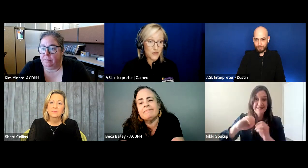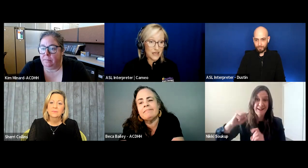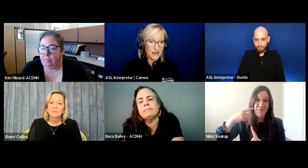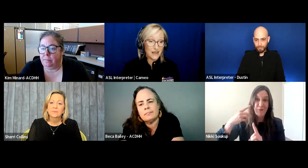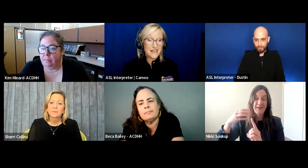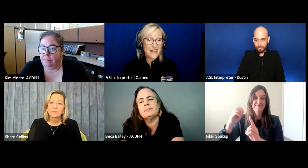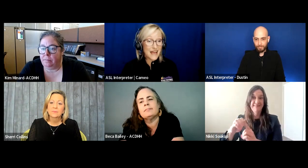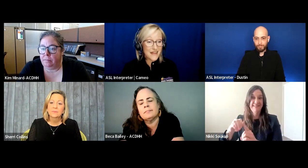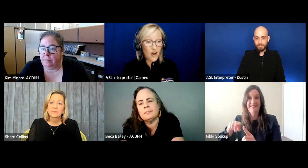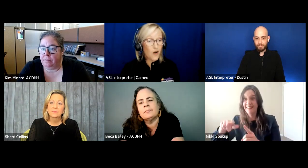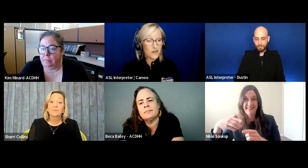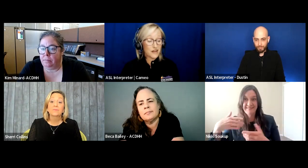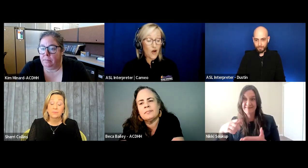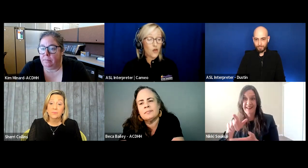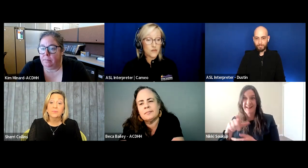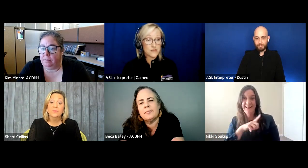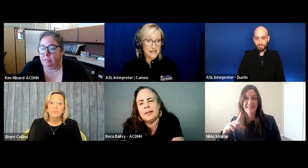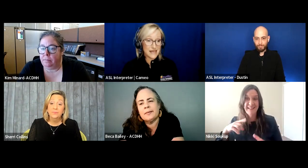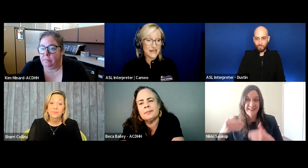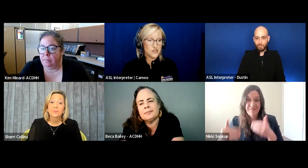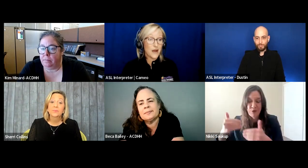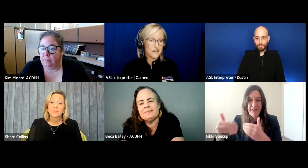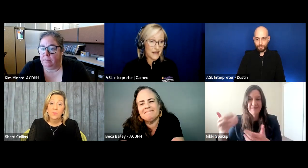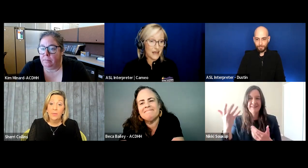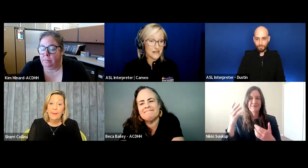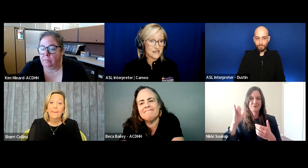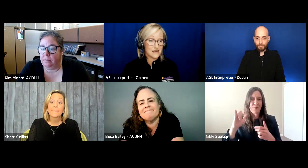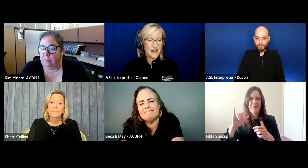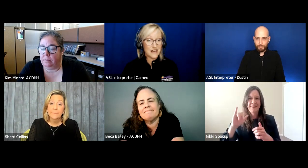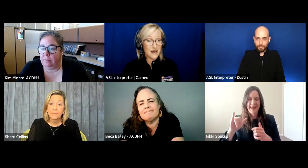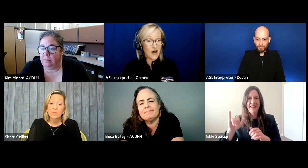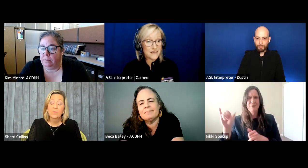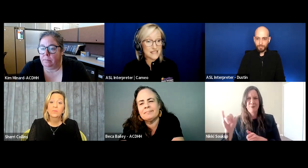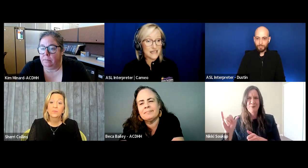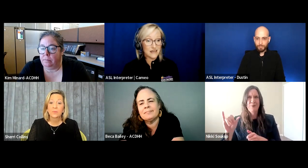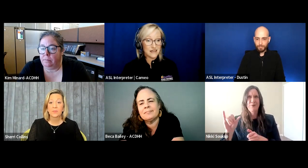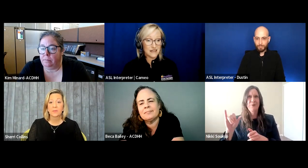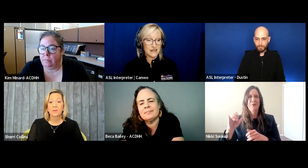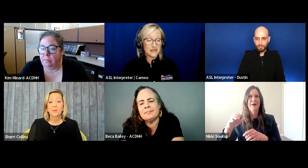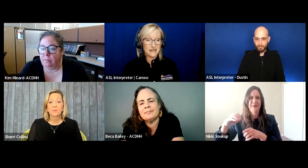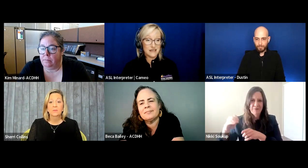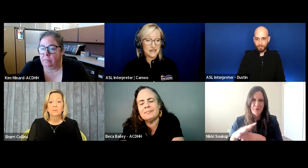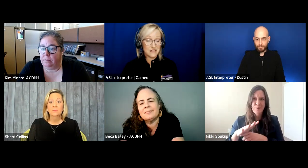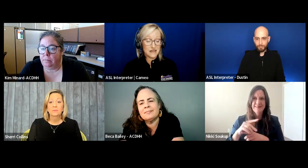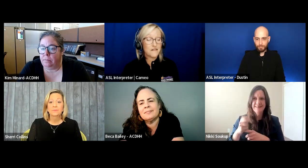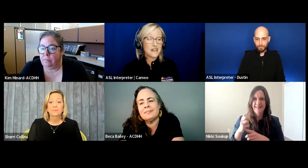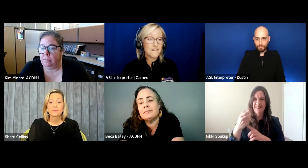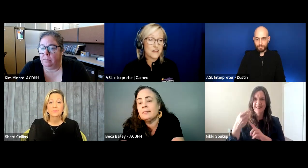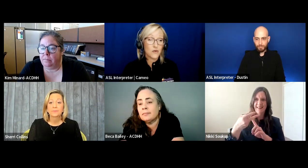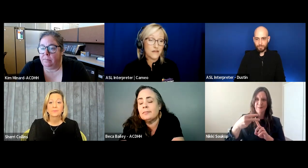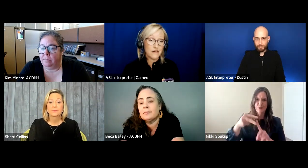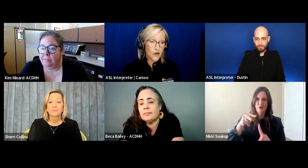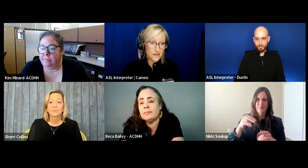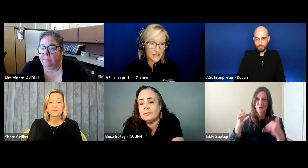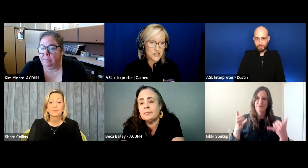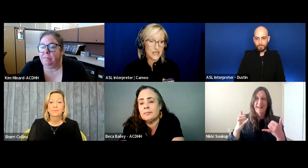deaf community. That all of those things adds to elevating us. Obviously, the fact that